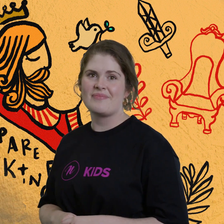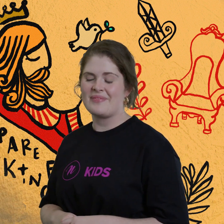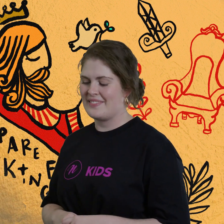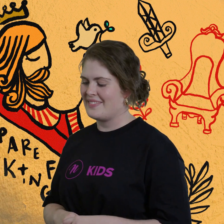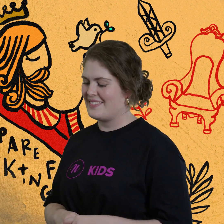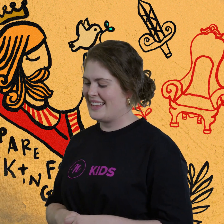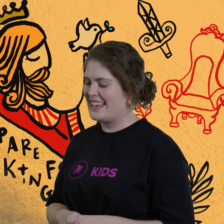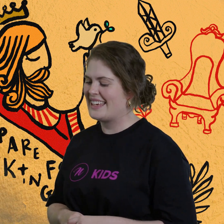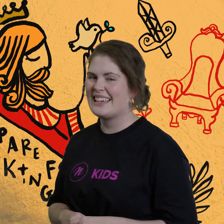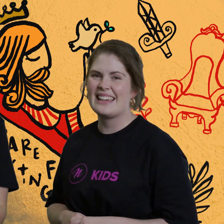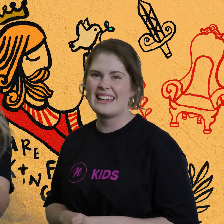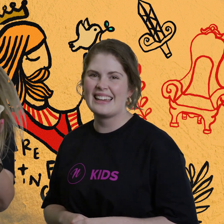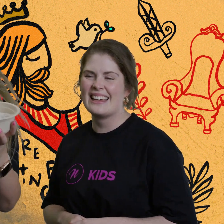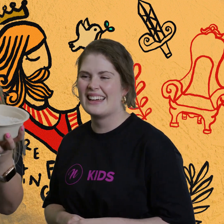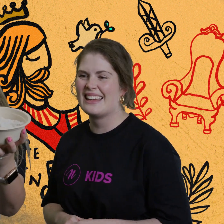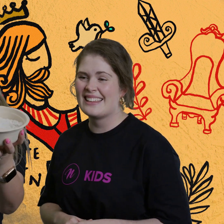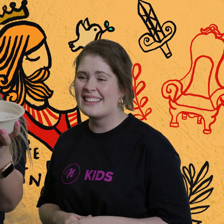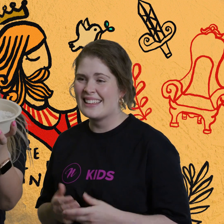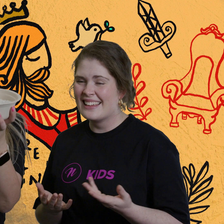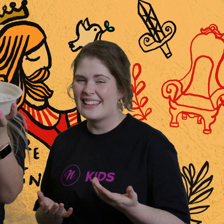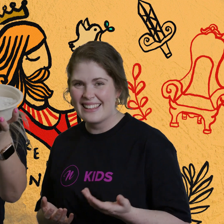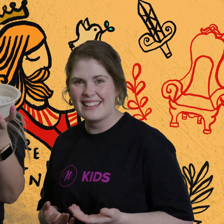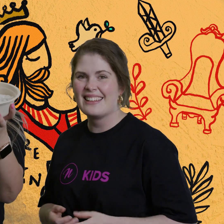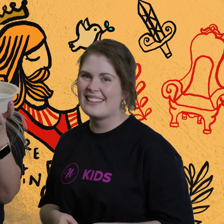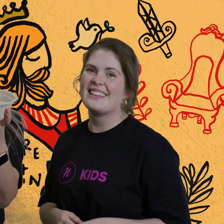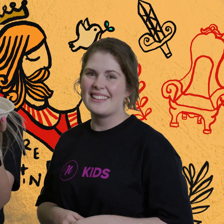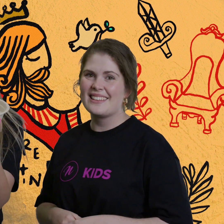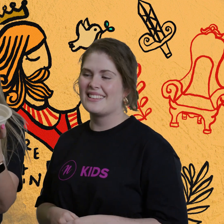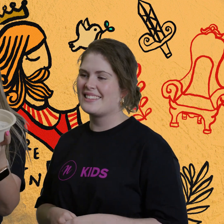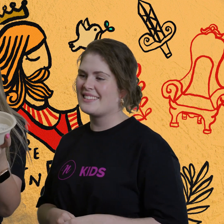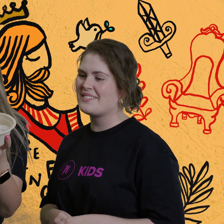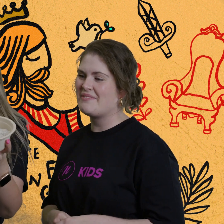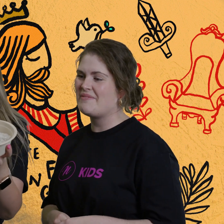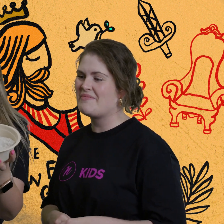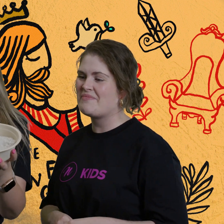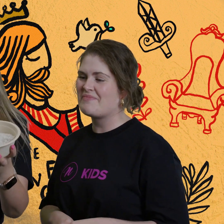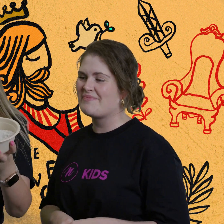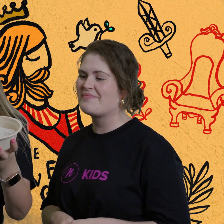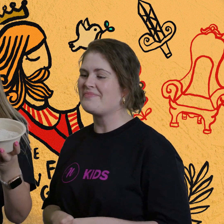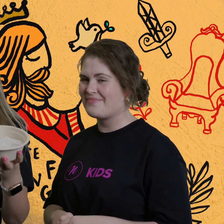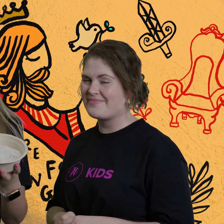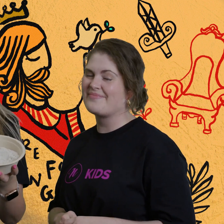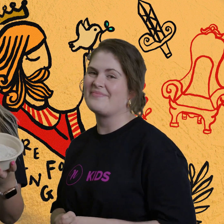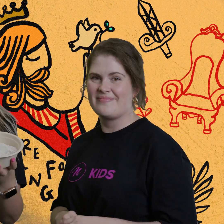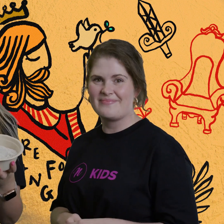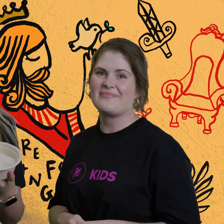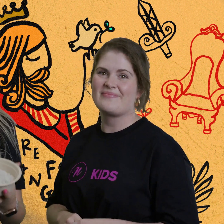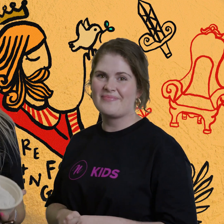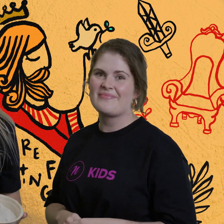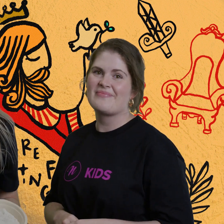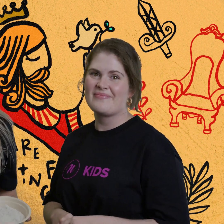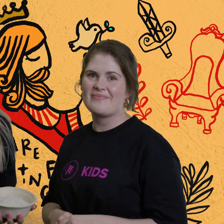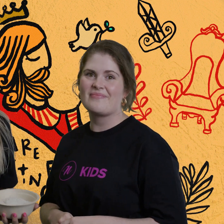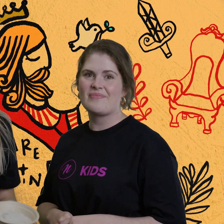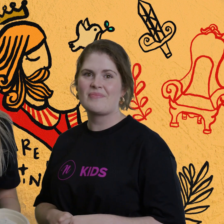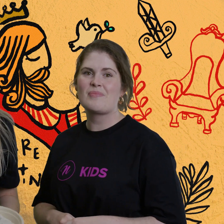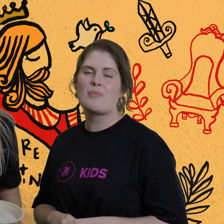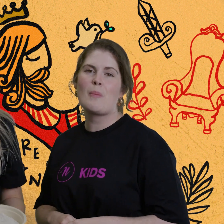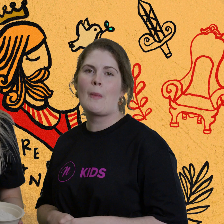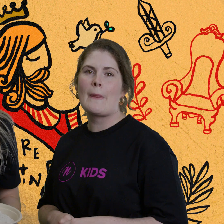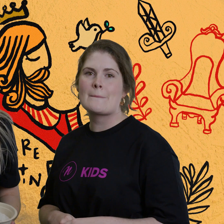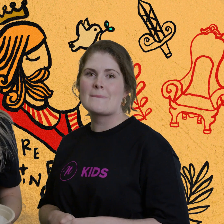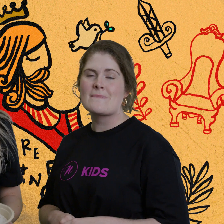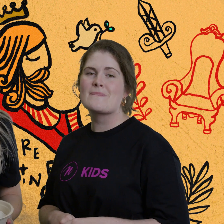it, they outnumber the grains of sand, not only in this bowl, but in the whole world.